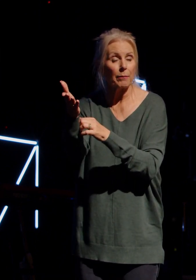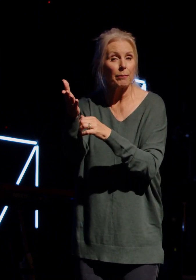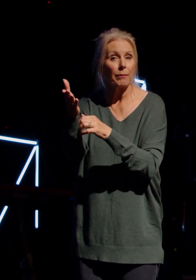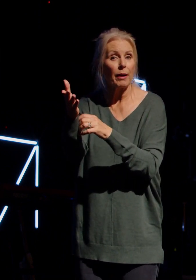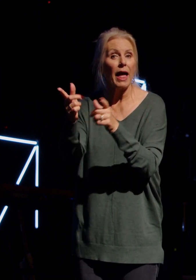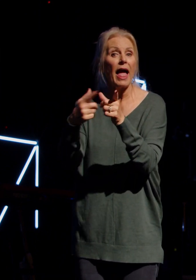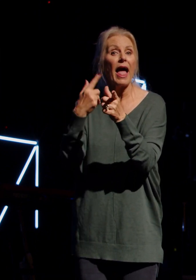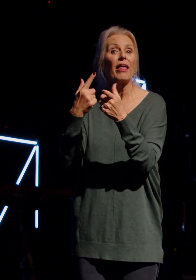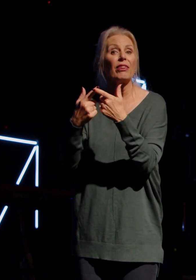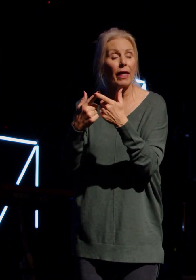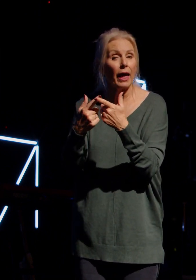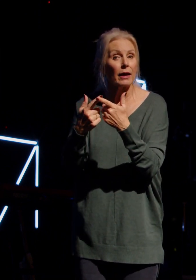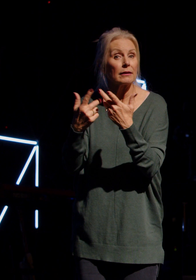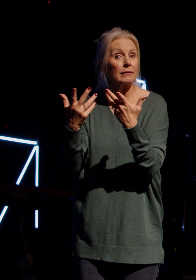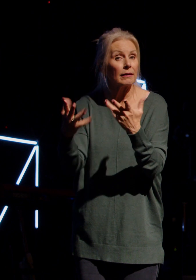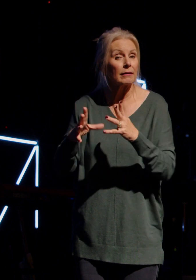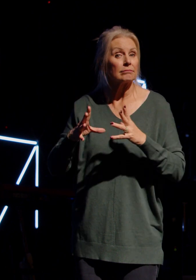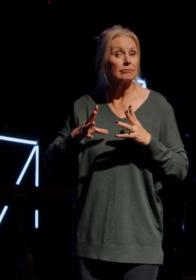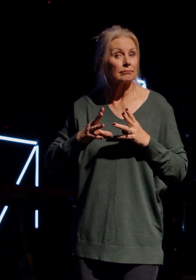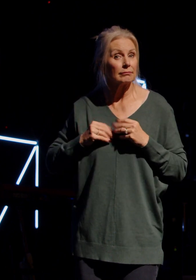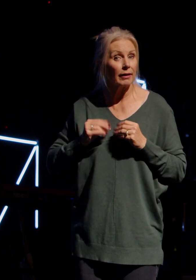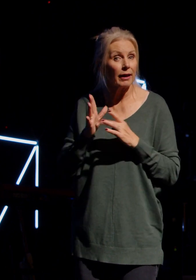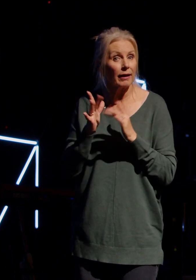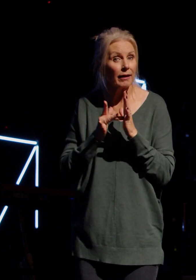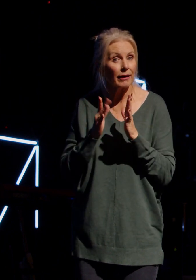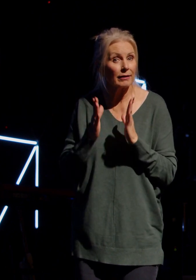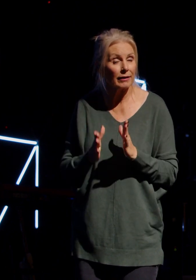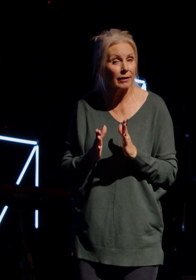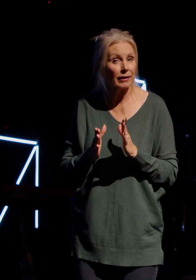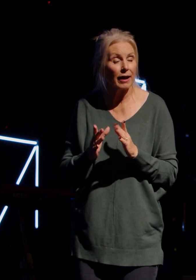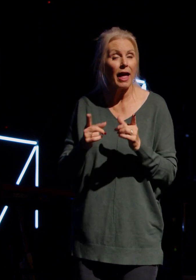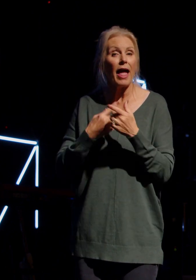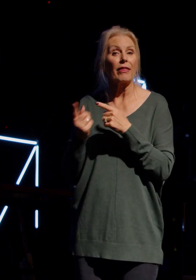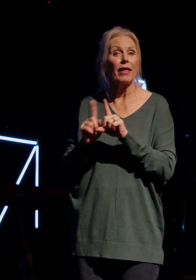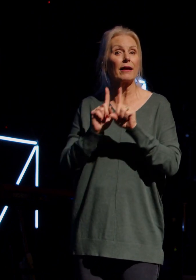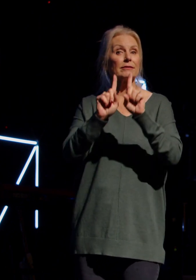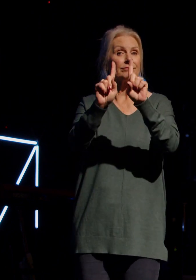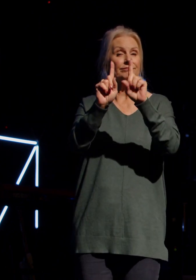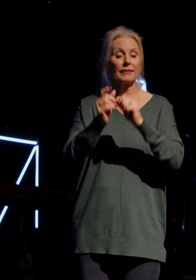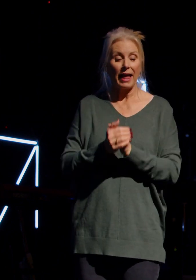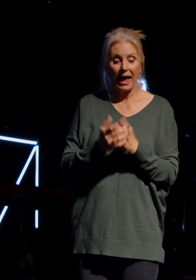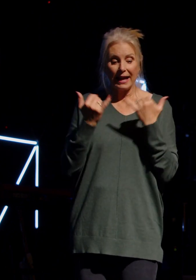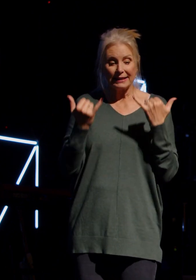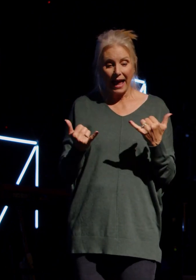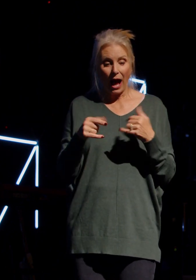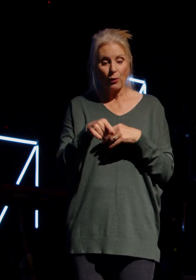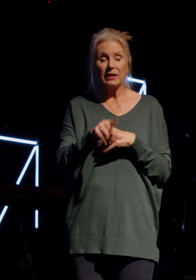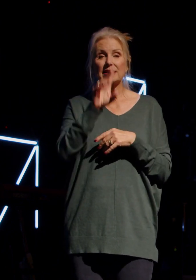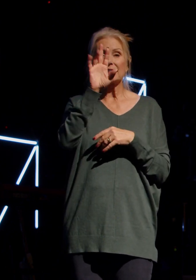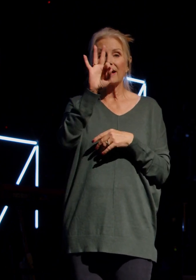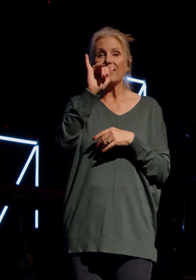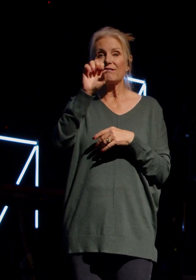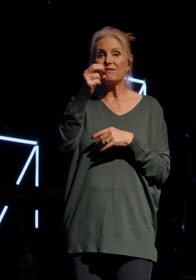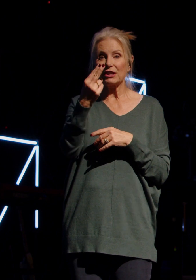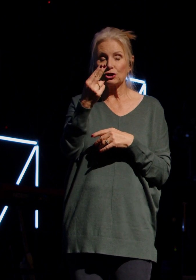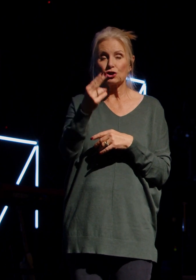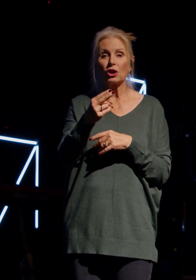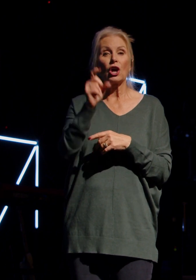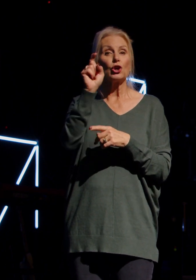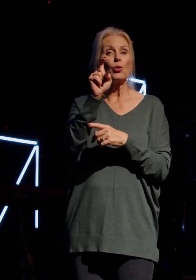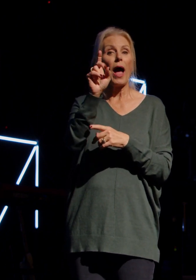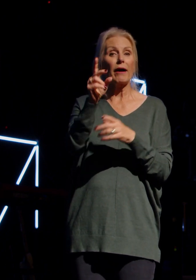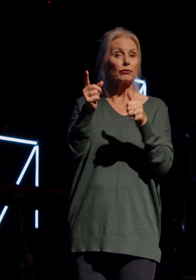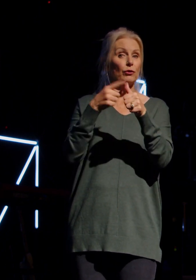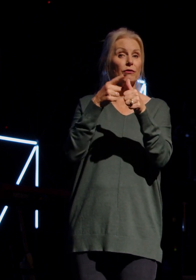together. In fact, think about this. I mean, even this title here, Fish, this comes from Bob McNabb's book, Spiritual Multiplication in the World World. You have to find